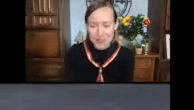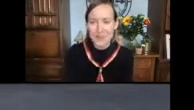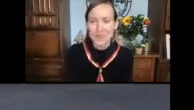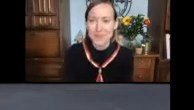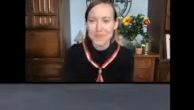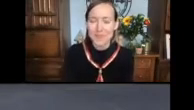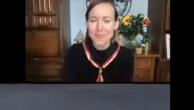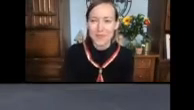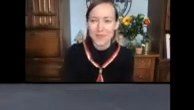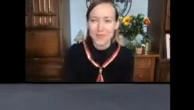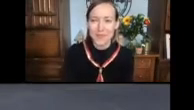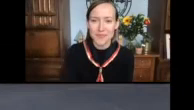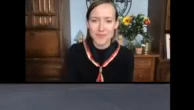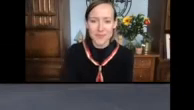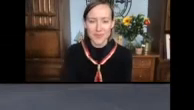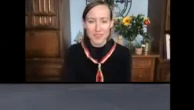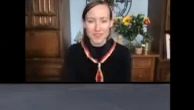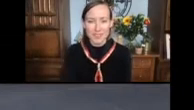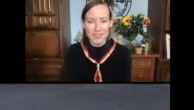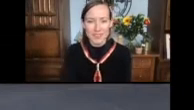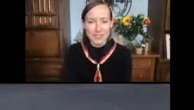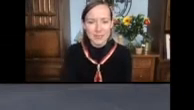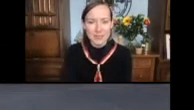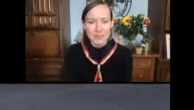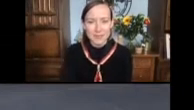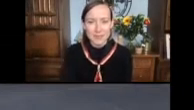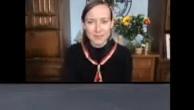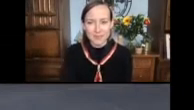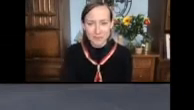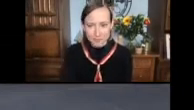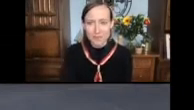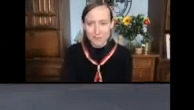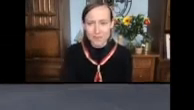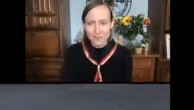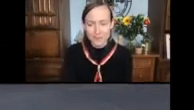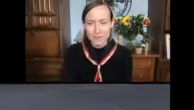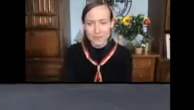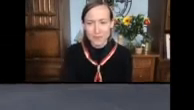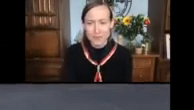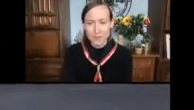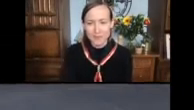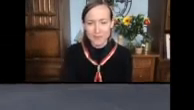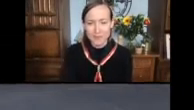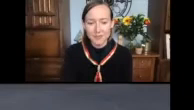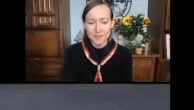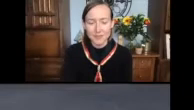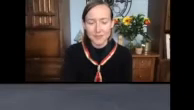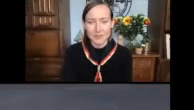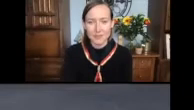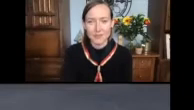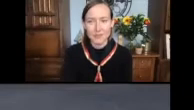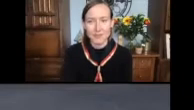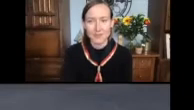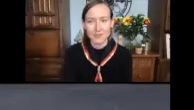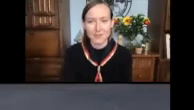and girls, do remember the worksheet is all available on the British Union Conference website. So please access it so that you can follow as